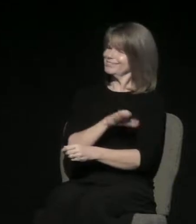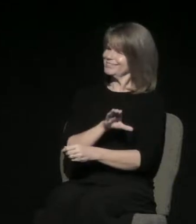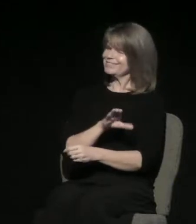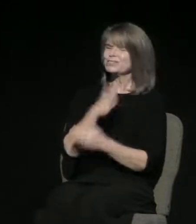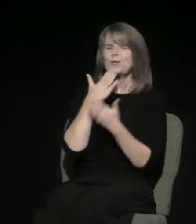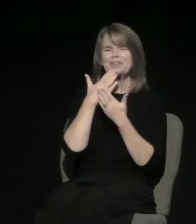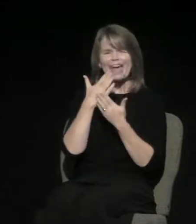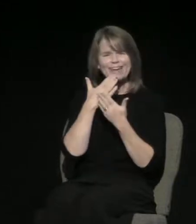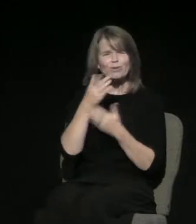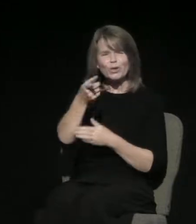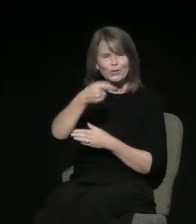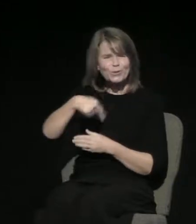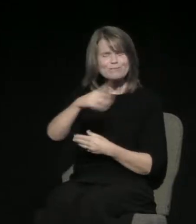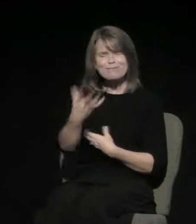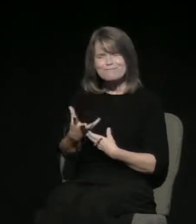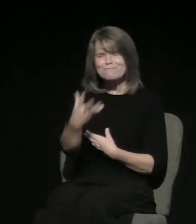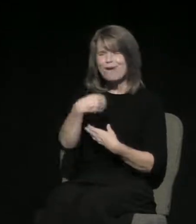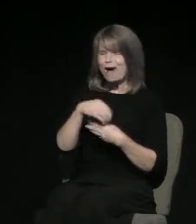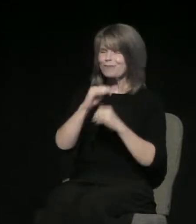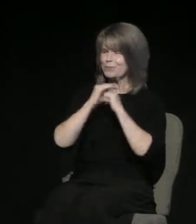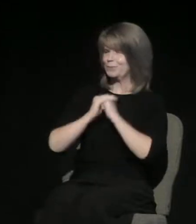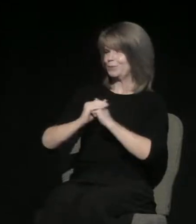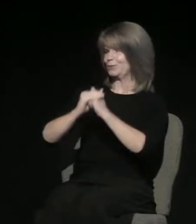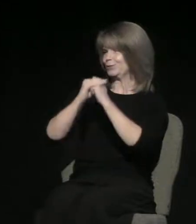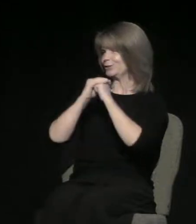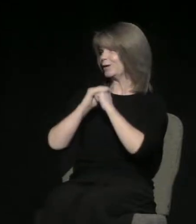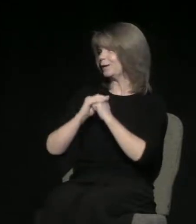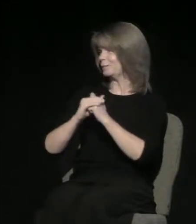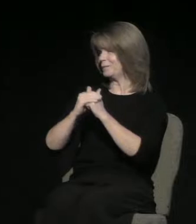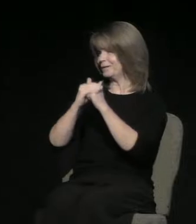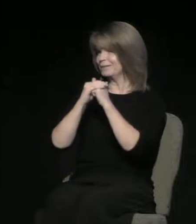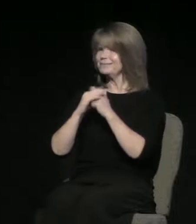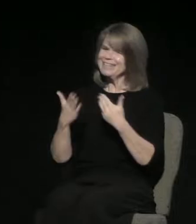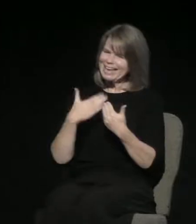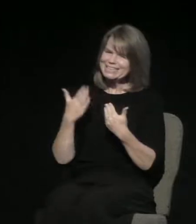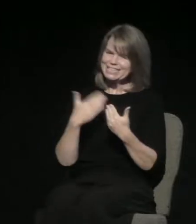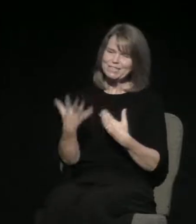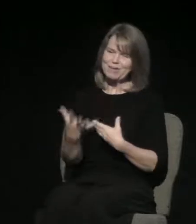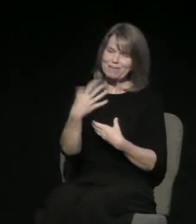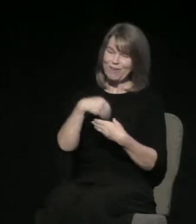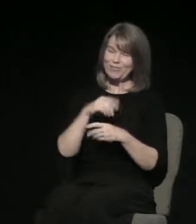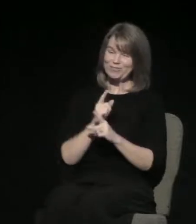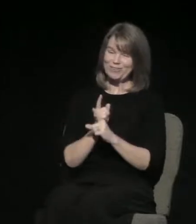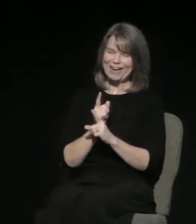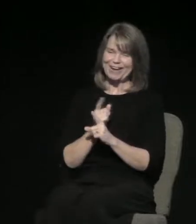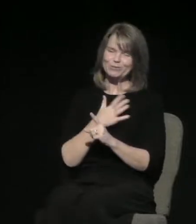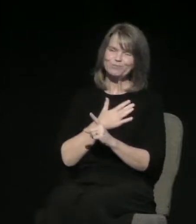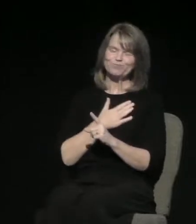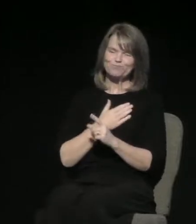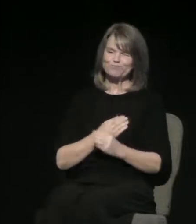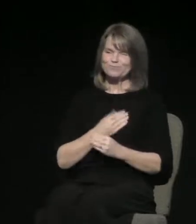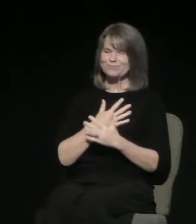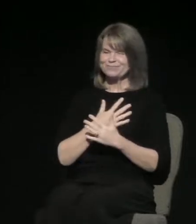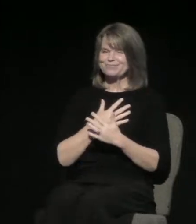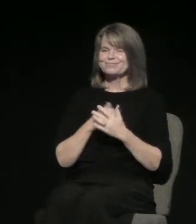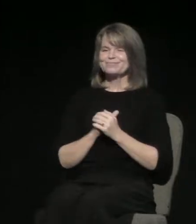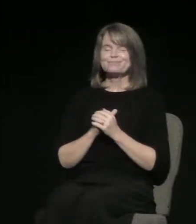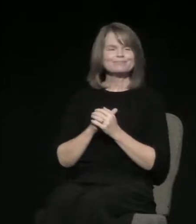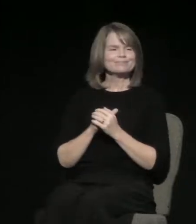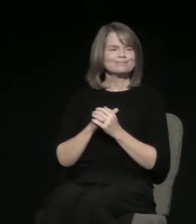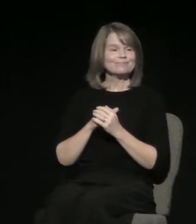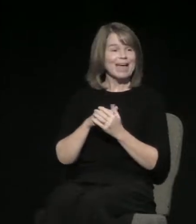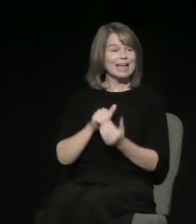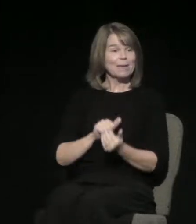concert So thank you for being involved And it's easy to be involved With this group And what they're doing Hey, I come this morning With a heart of gratitude